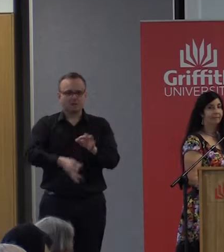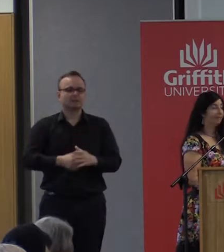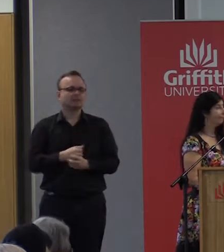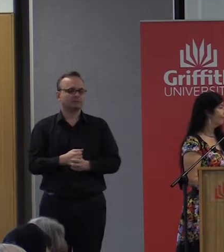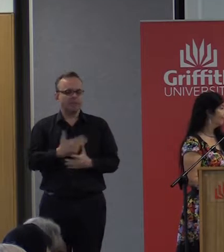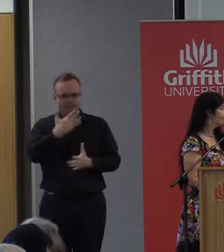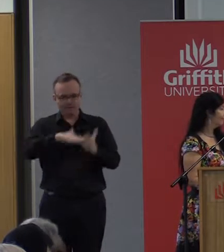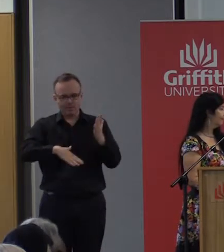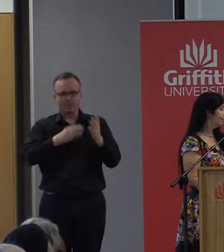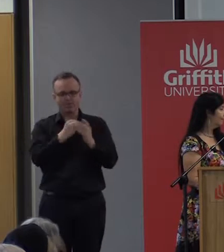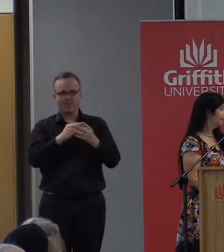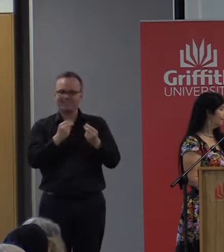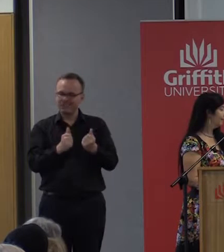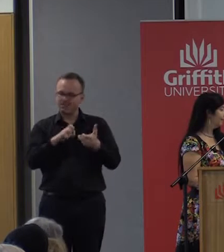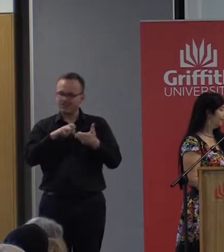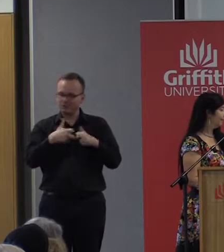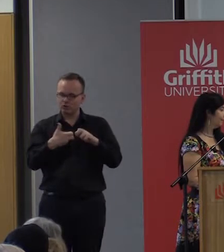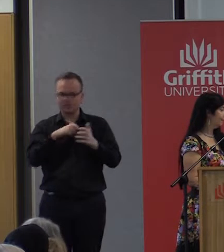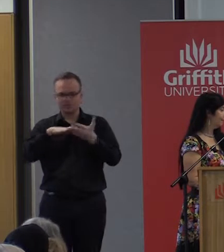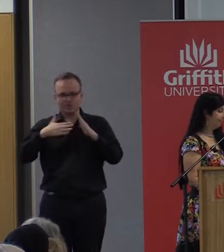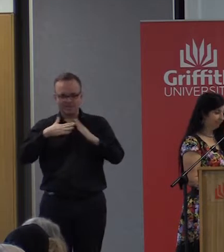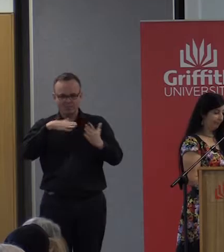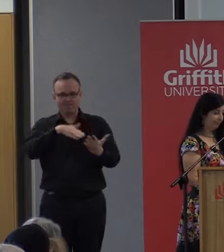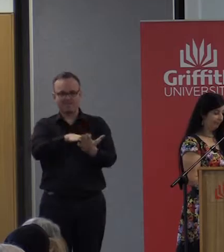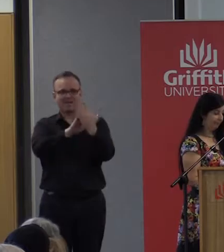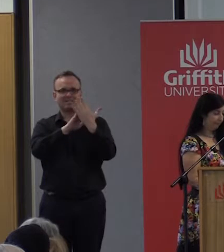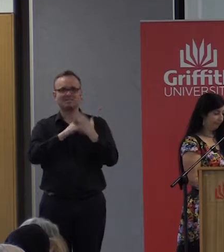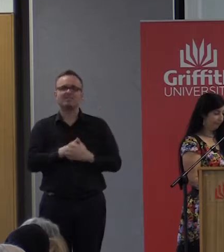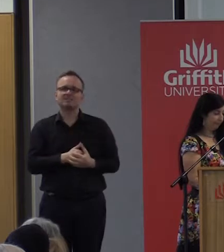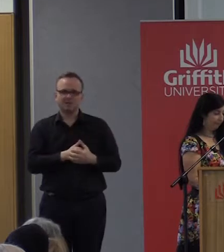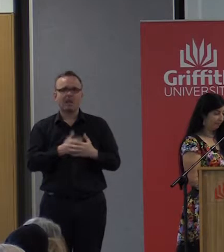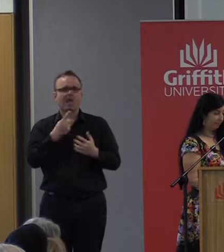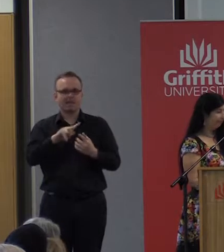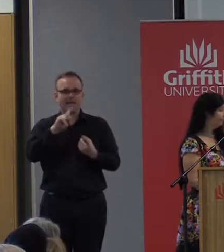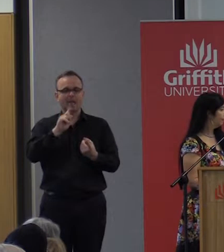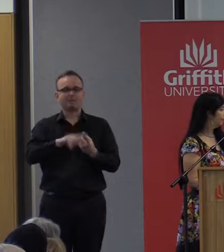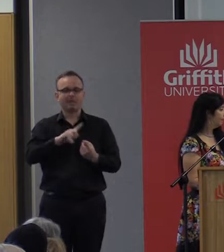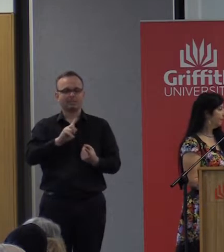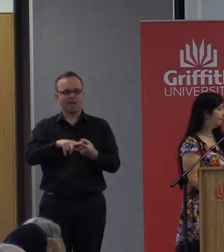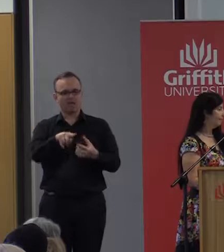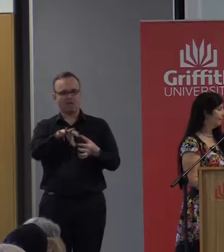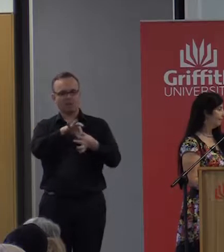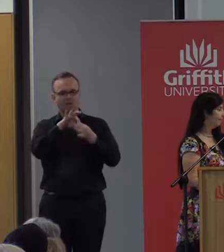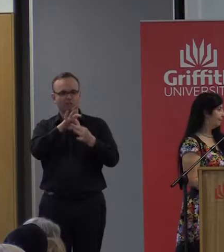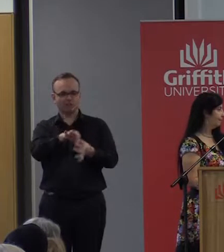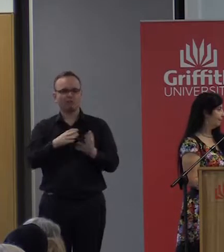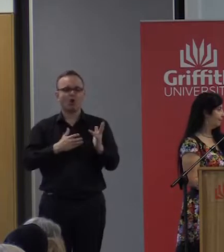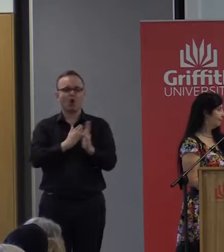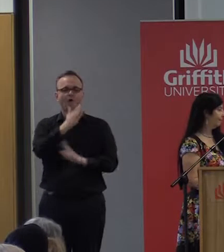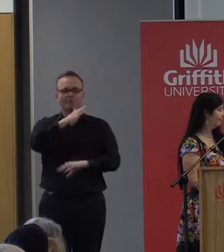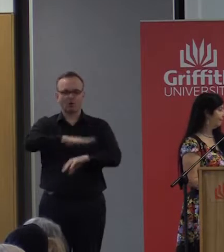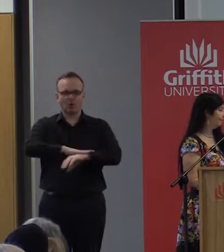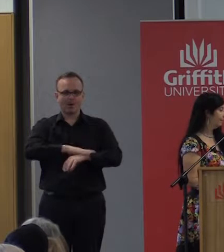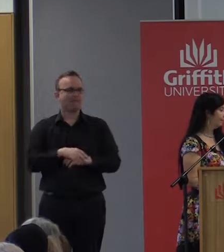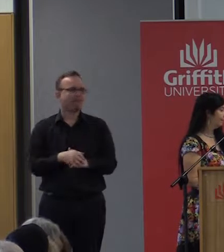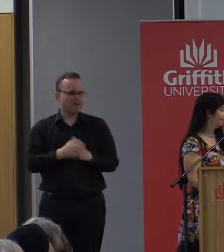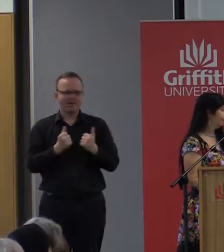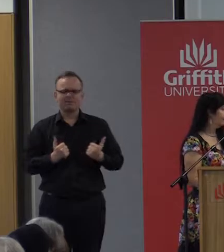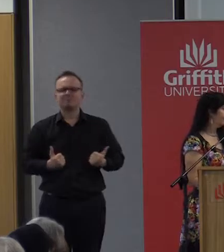of the issues that communities might face, and maintaining those relationships over time, having as